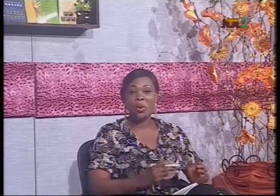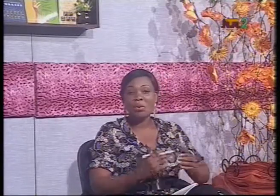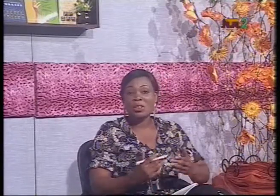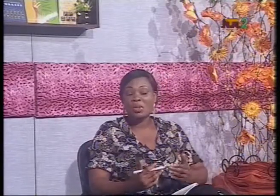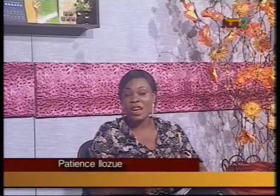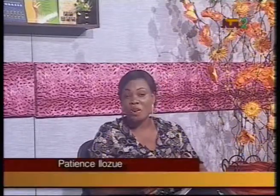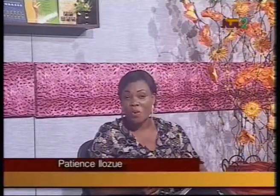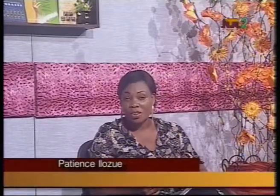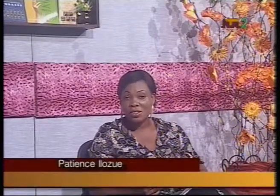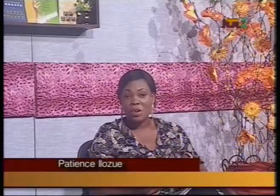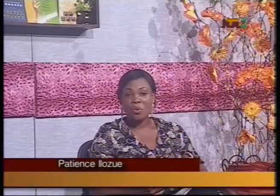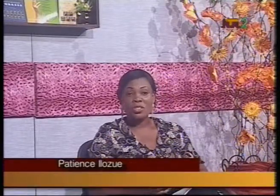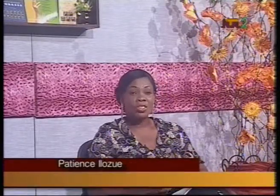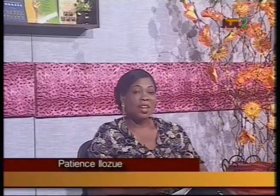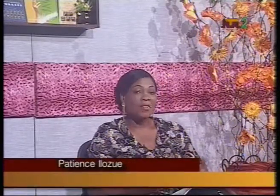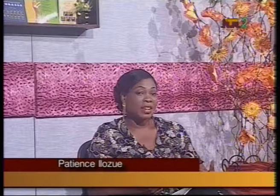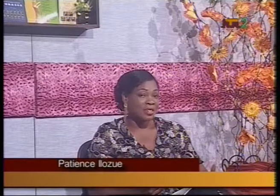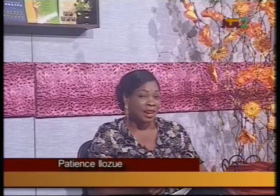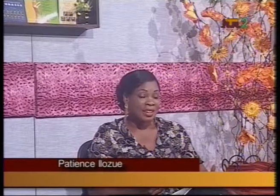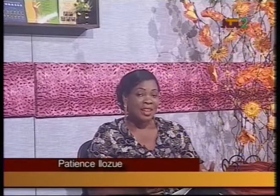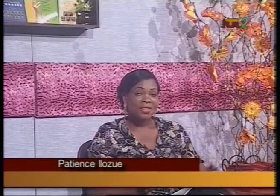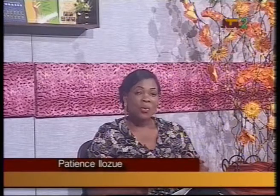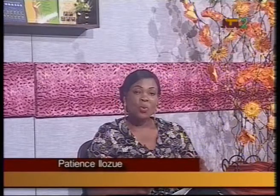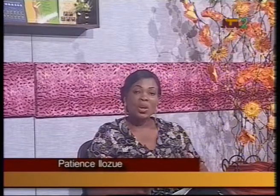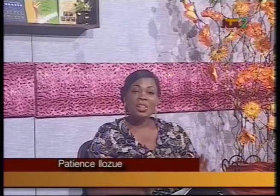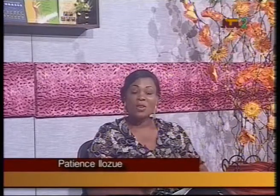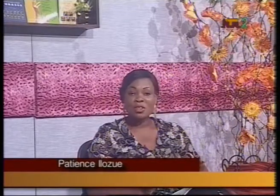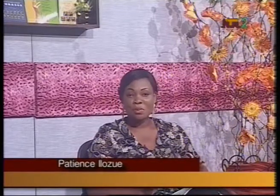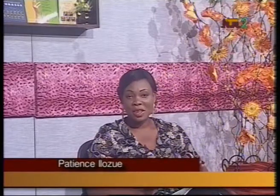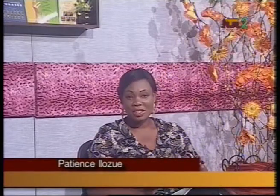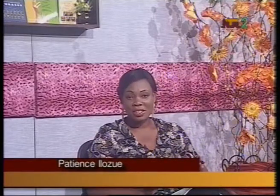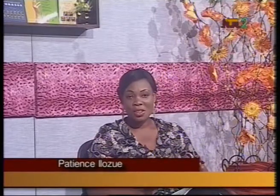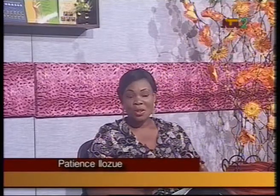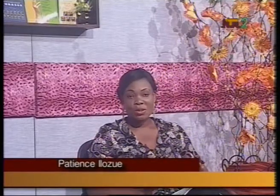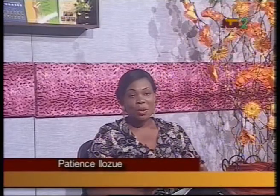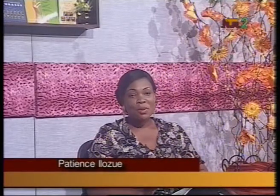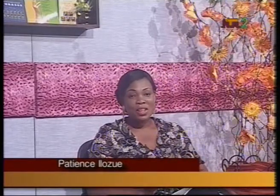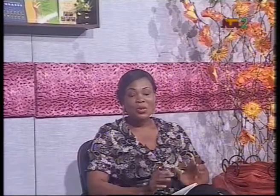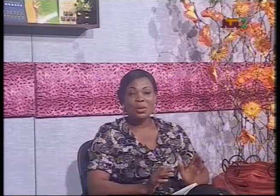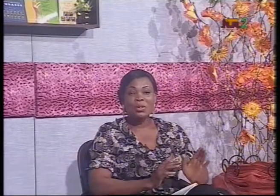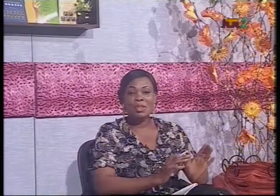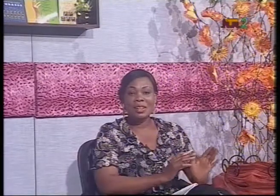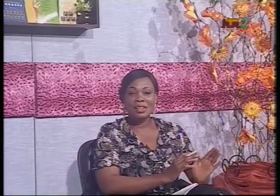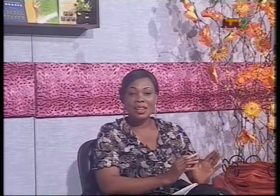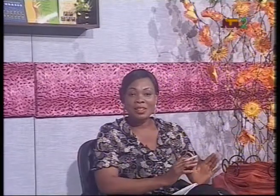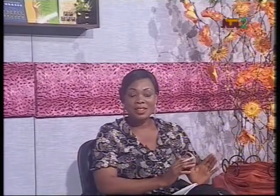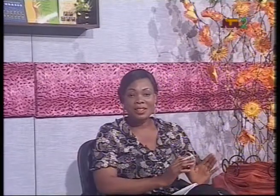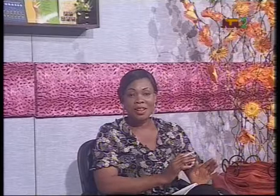meet with any words which doesn't have any sign, then we'll quickly fingerspell it. So please, we're going to learn the letters